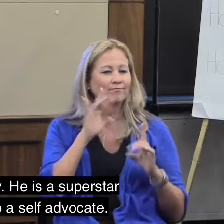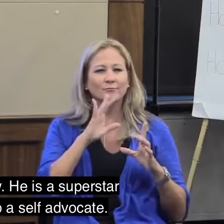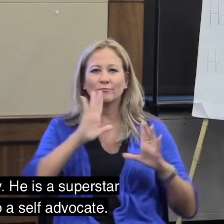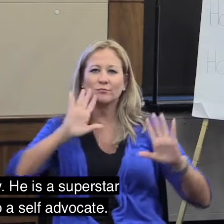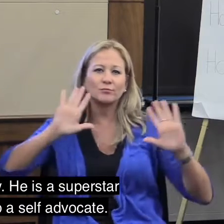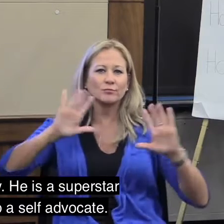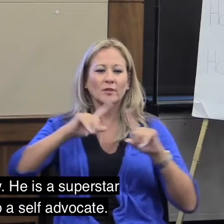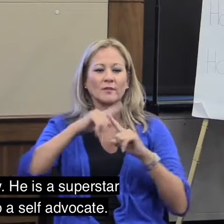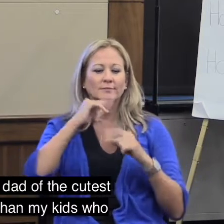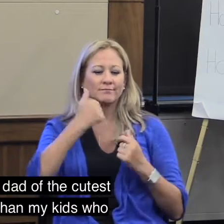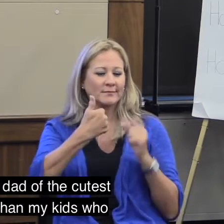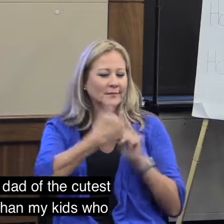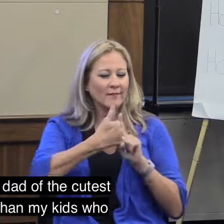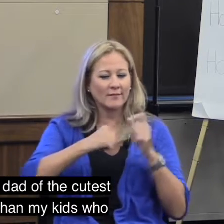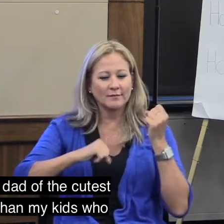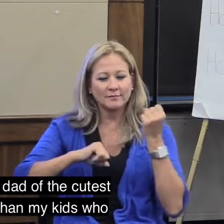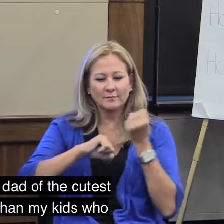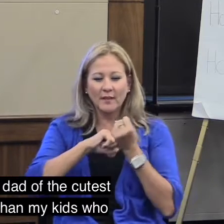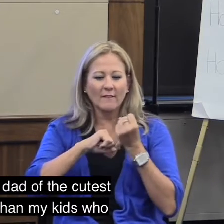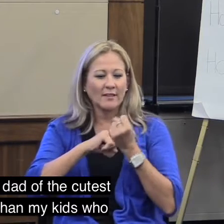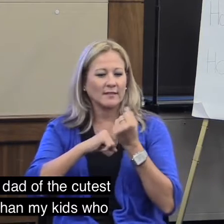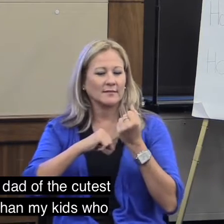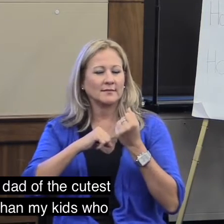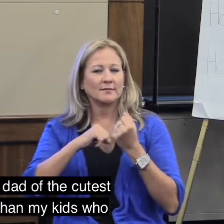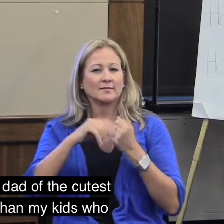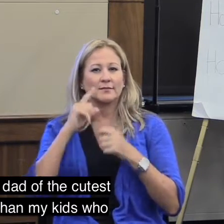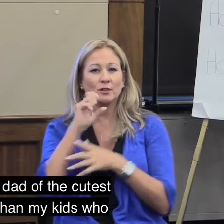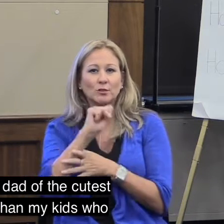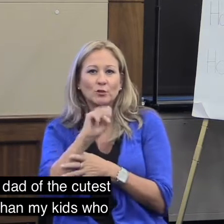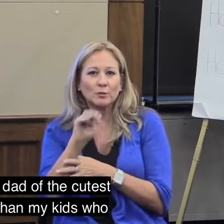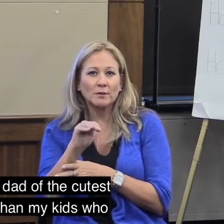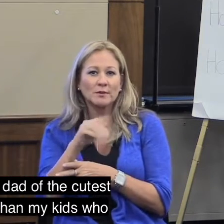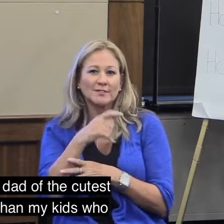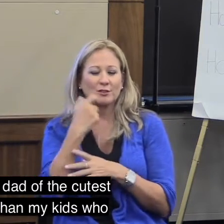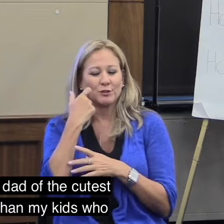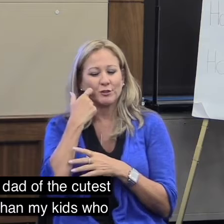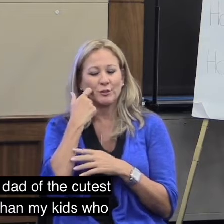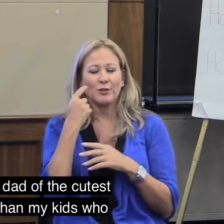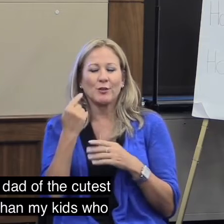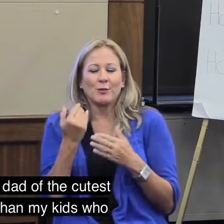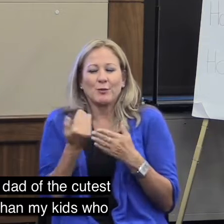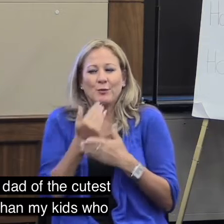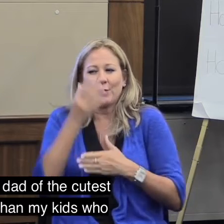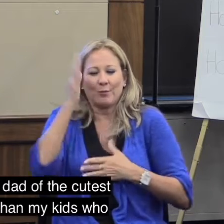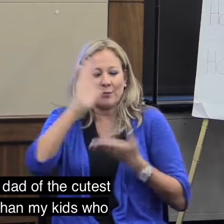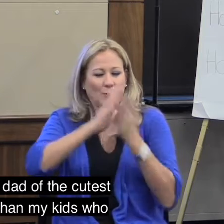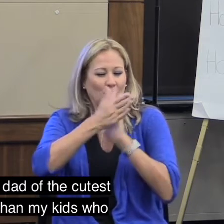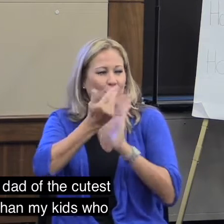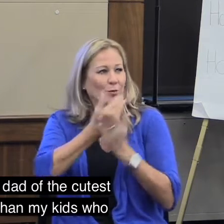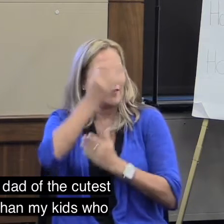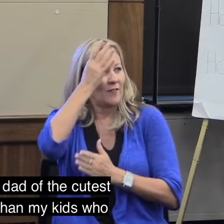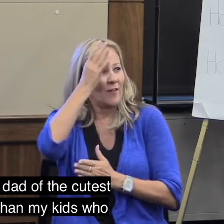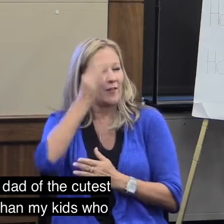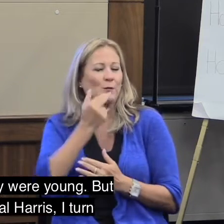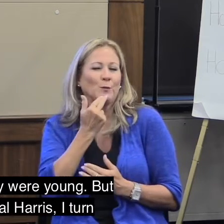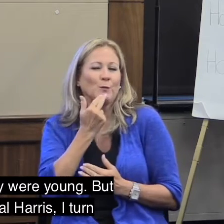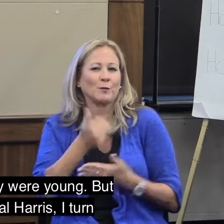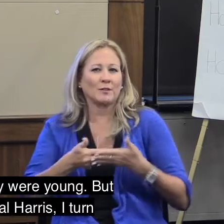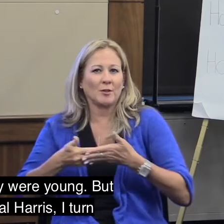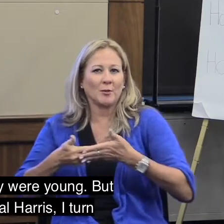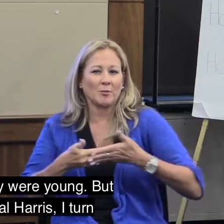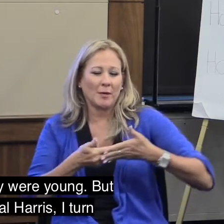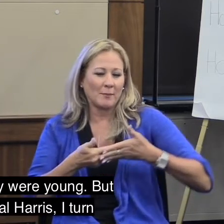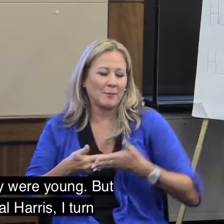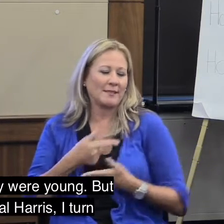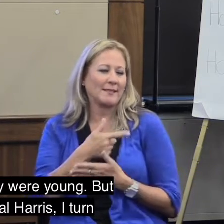also a self-advocate. And, well, he's just a new dad of the cutest baby in the world, other than my kids who were really cute